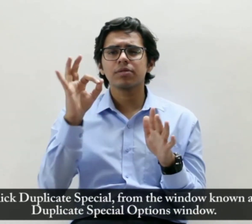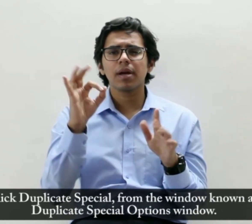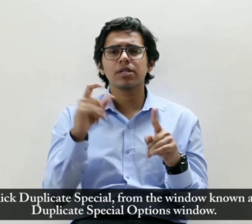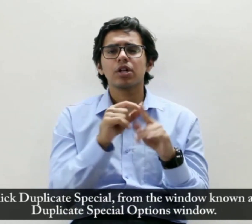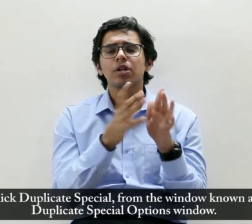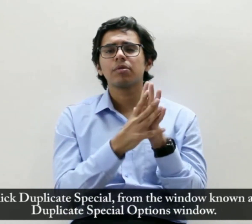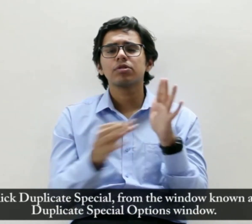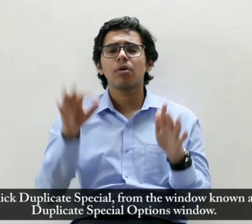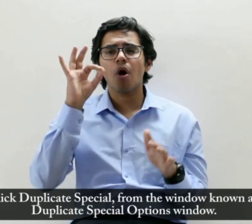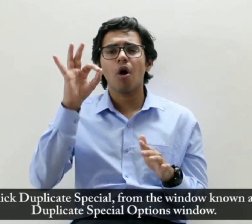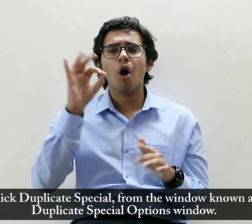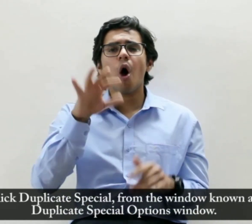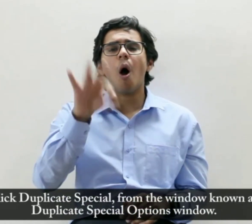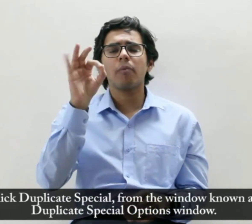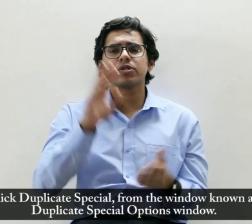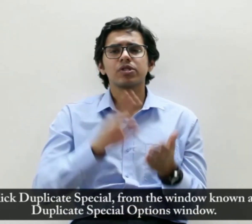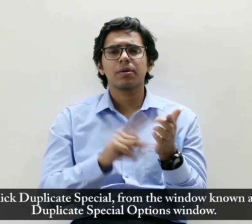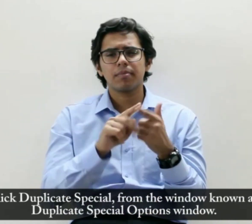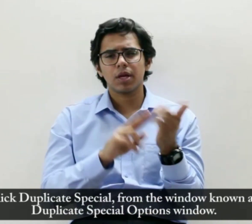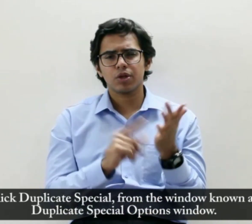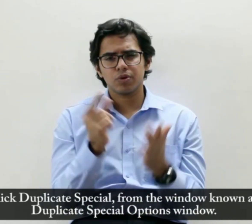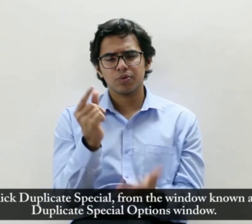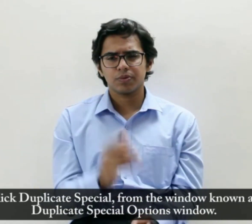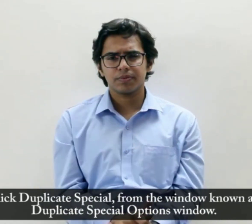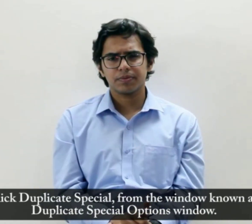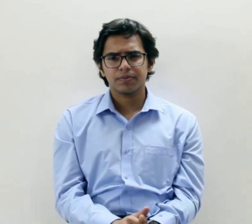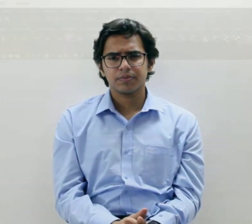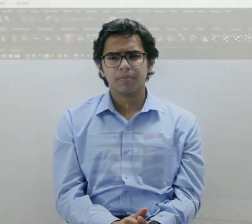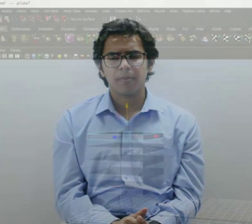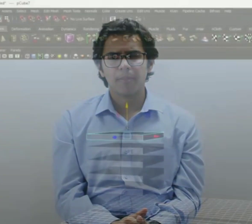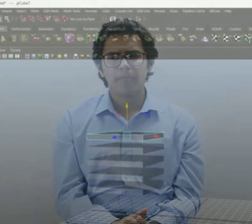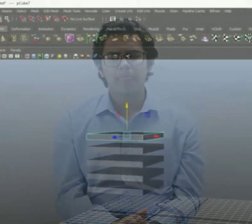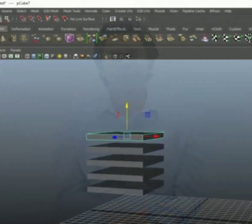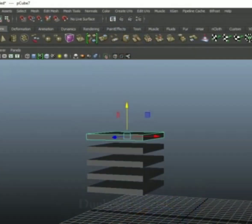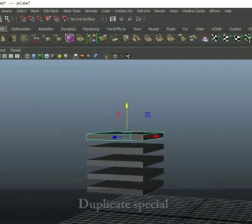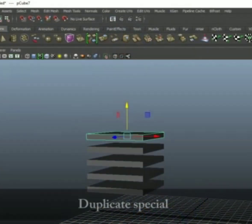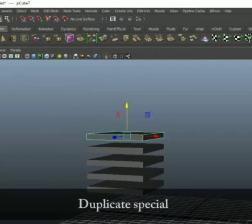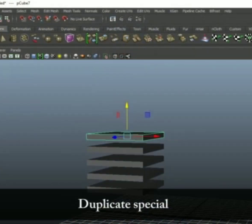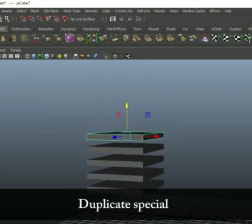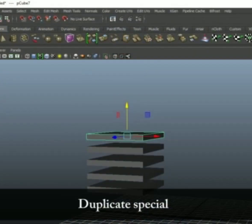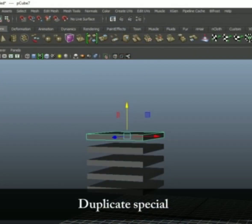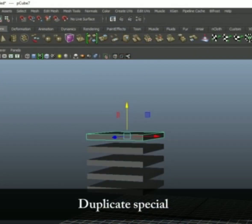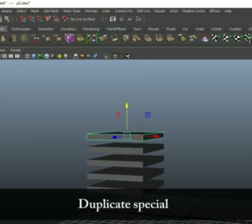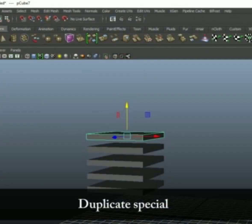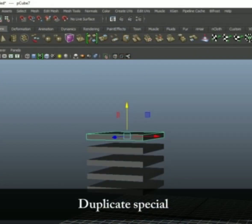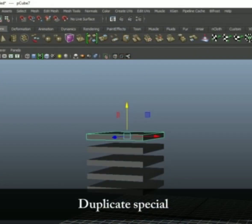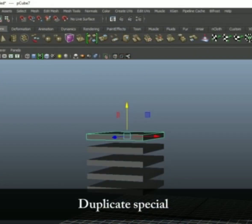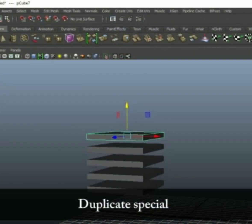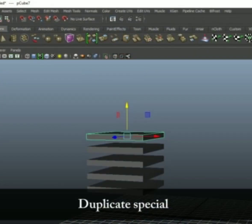the window known as Duplicate Special Options window. Duplicate